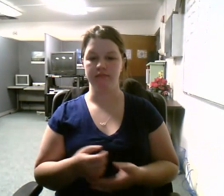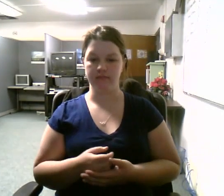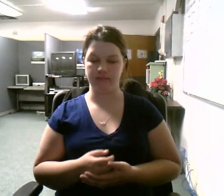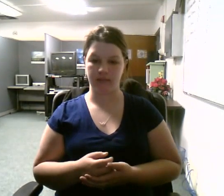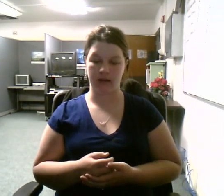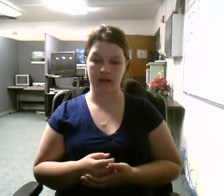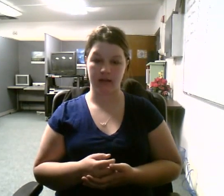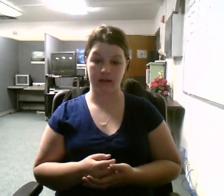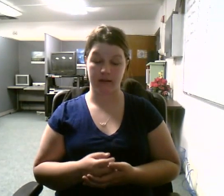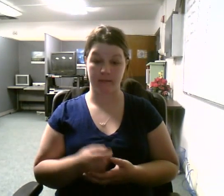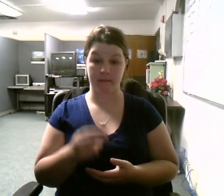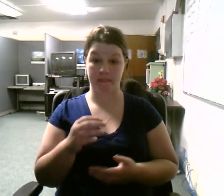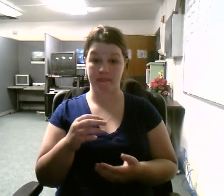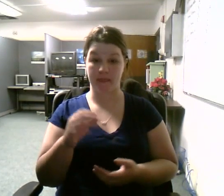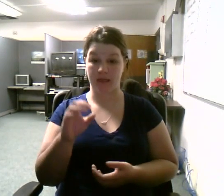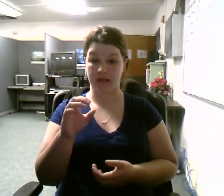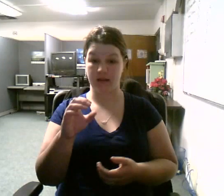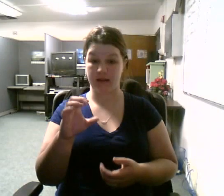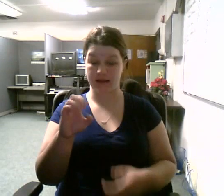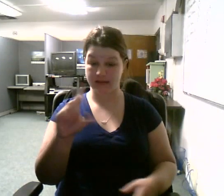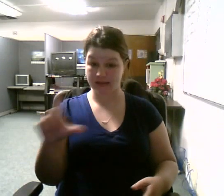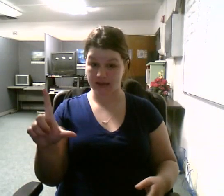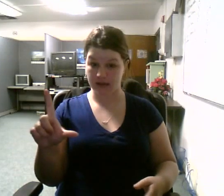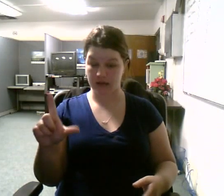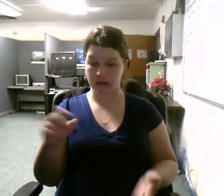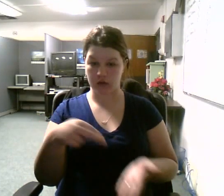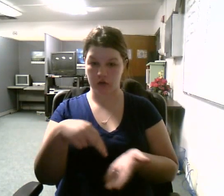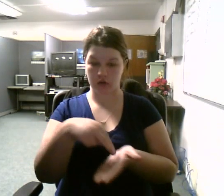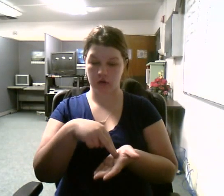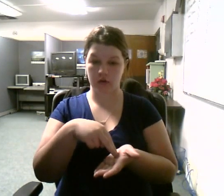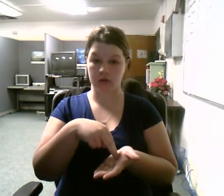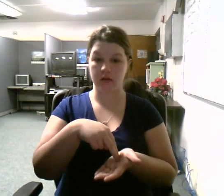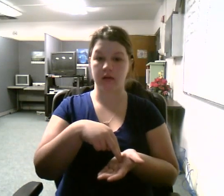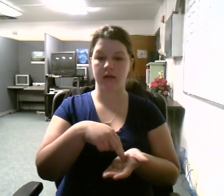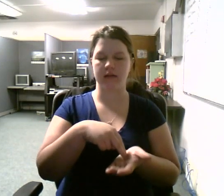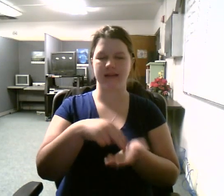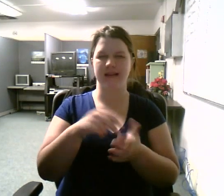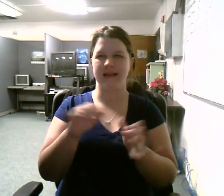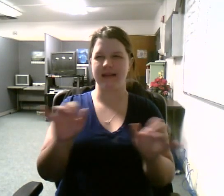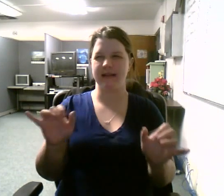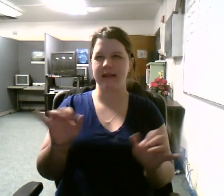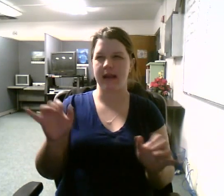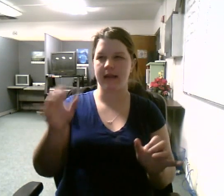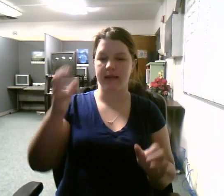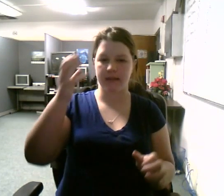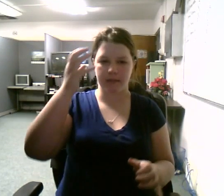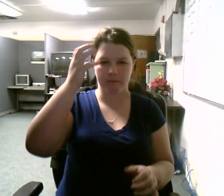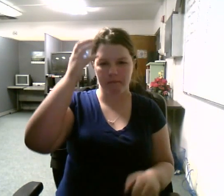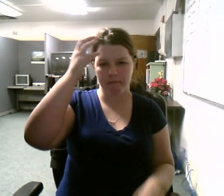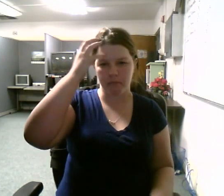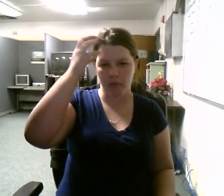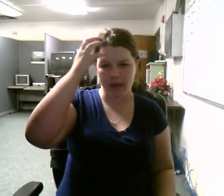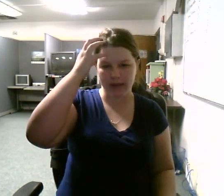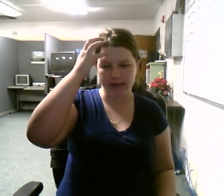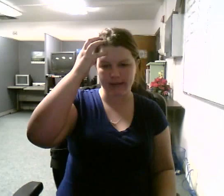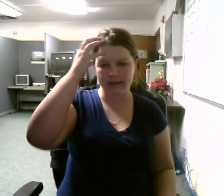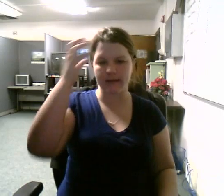The cell nucleus acts like the brain of the cell. It helps control eating, movement, and